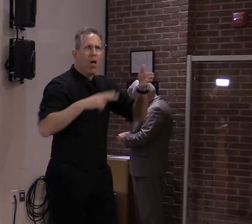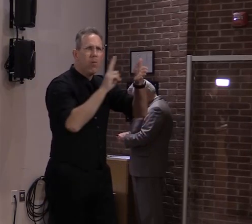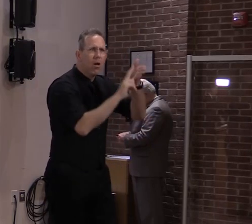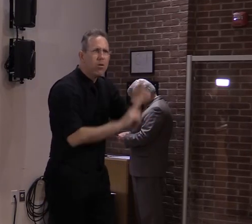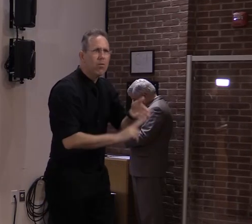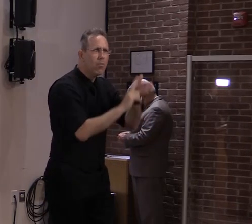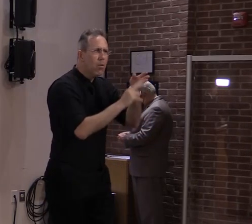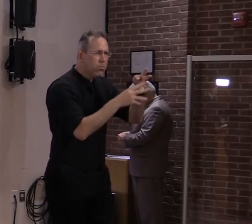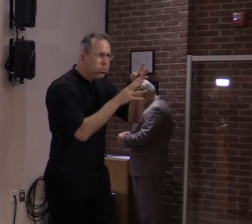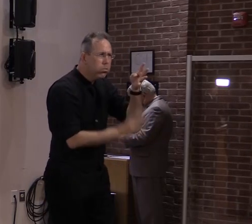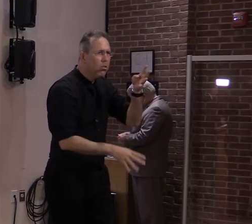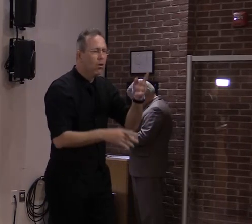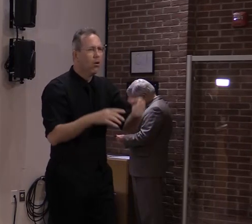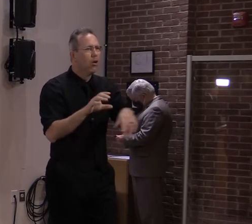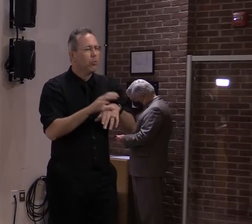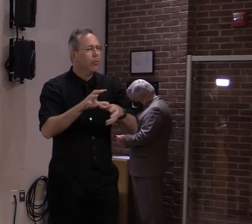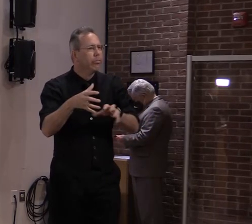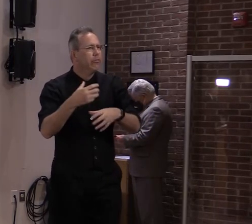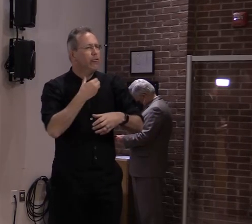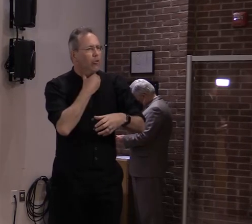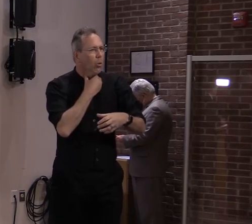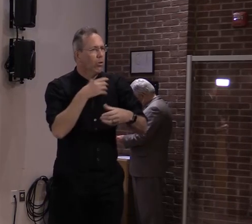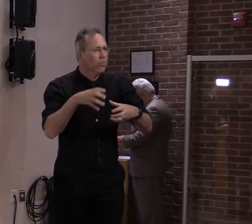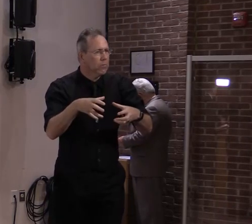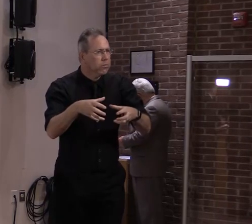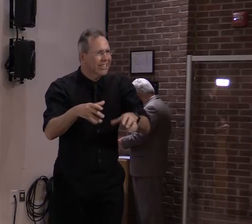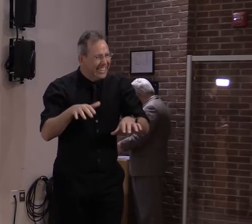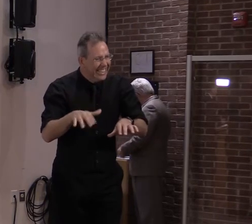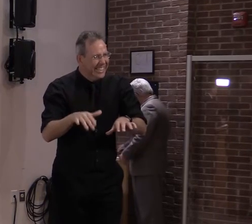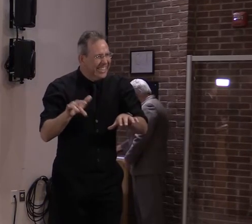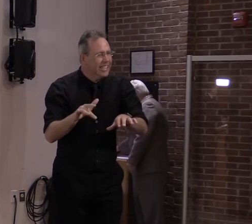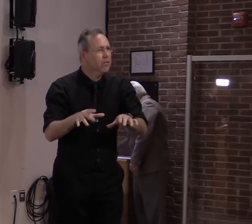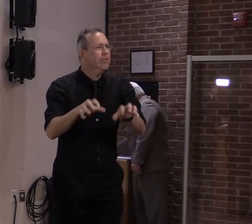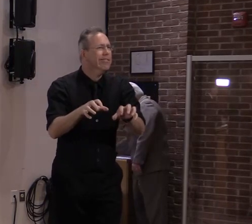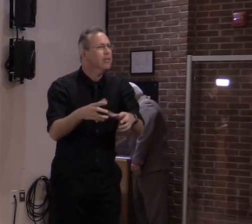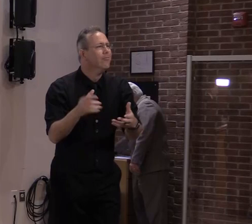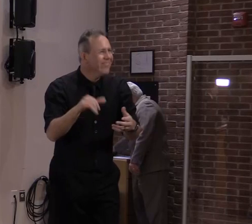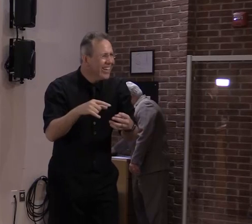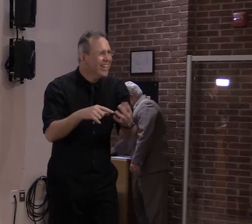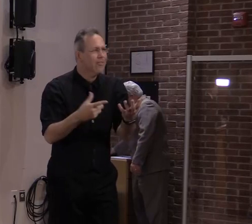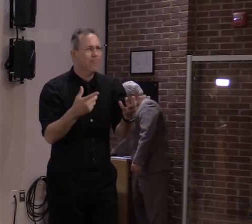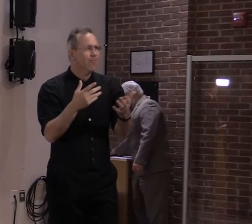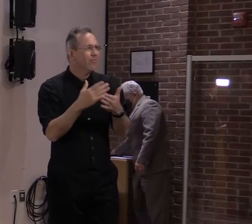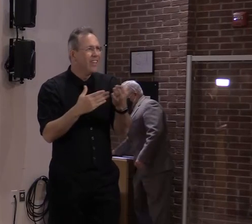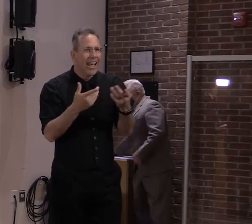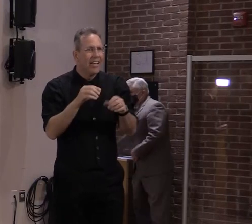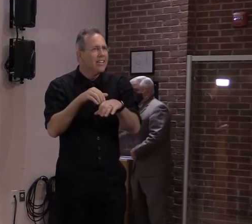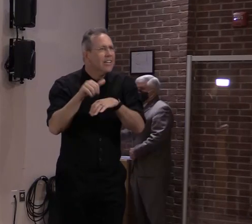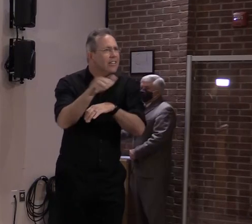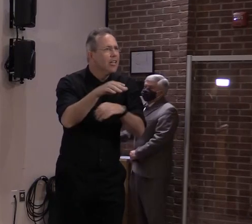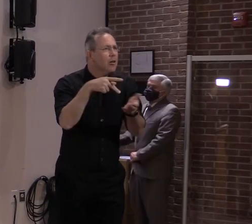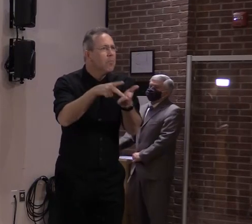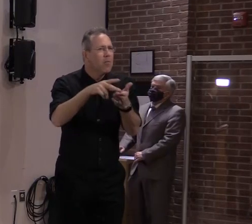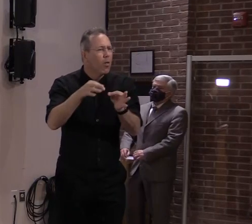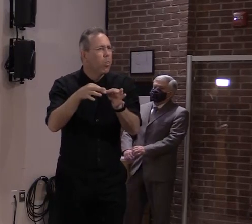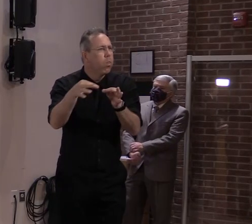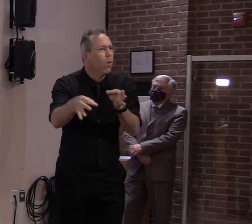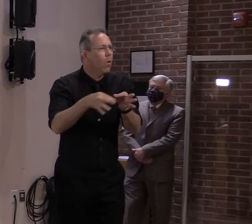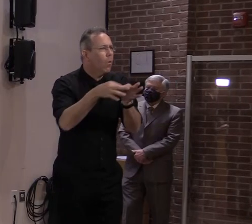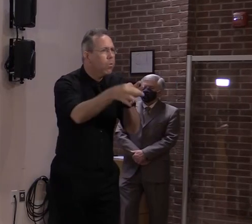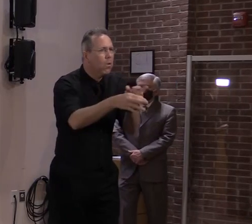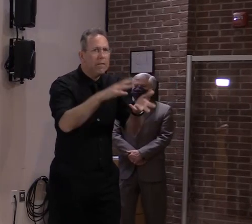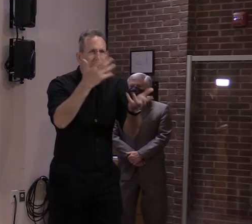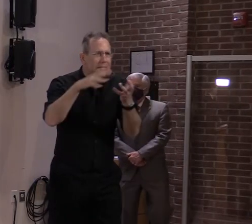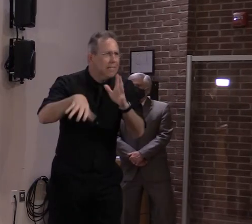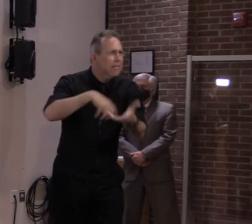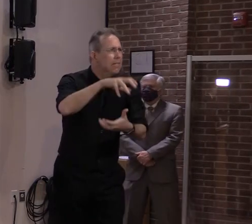in the system and preventing us from sending checks to those who are in desperate need. And I remember a lot of